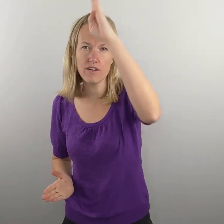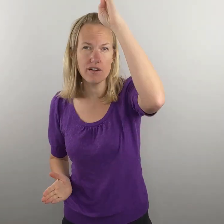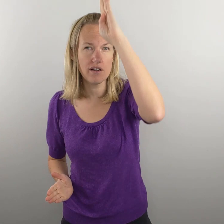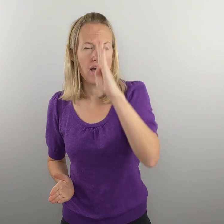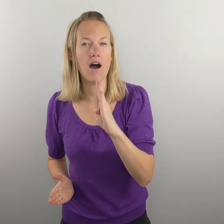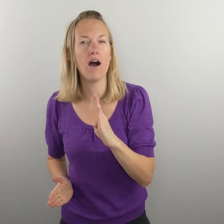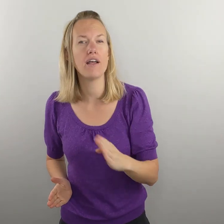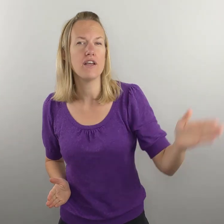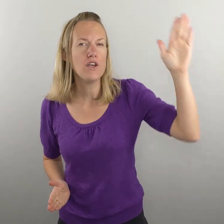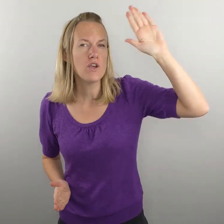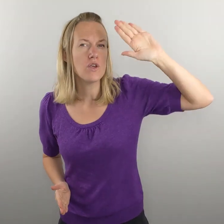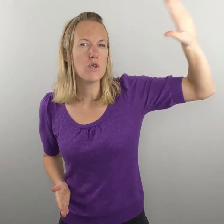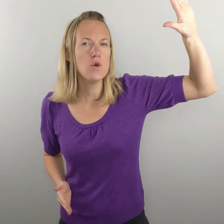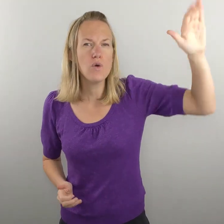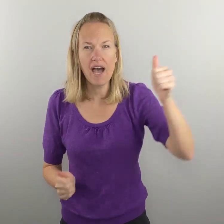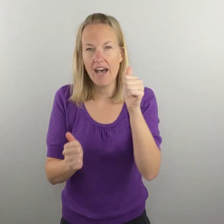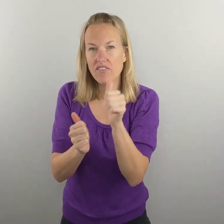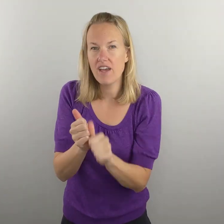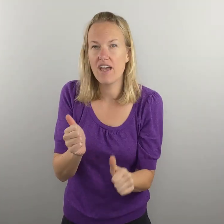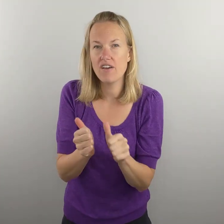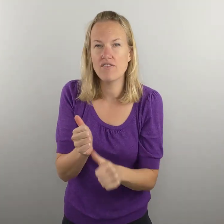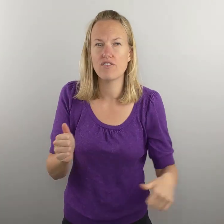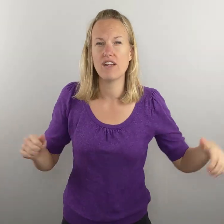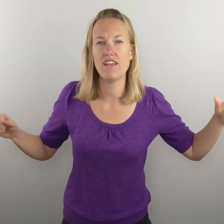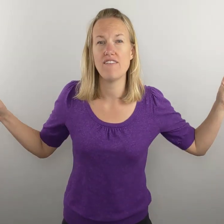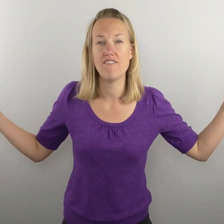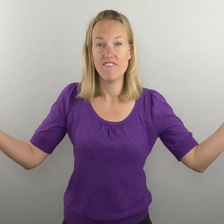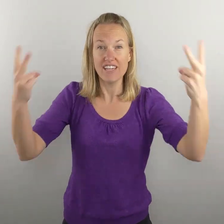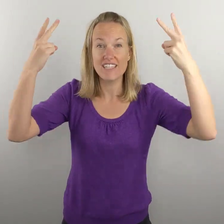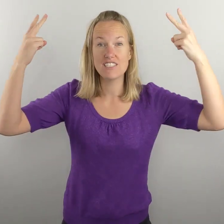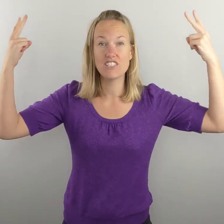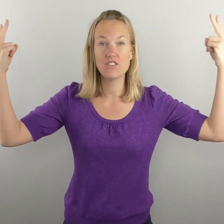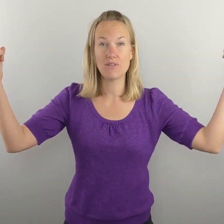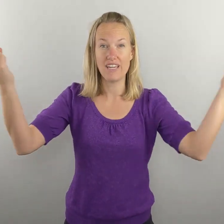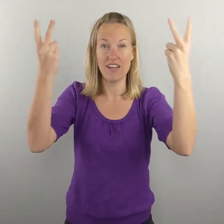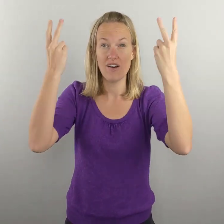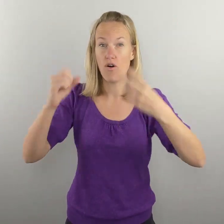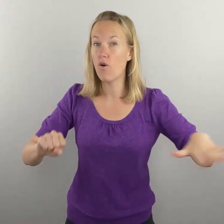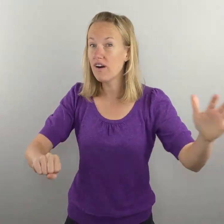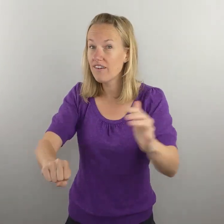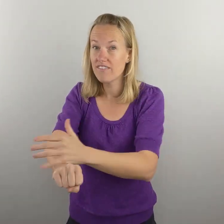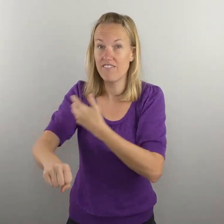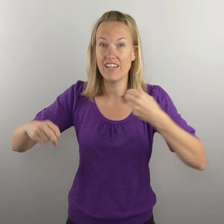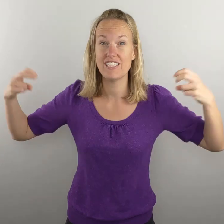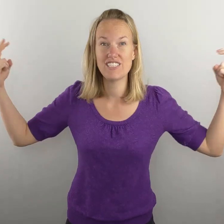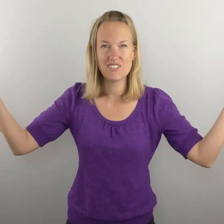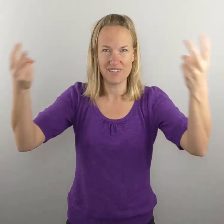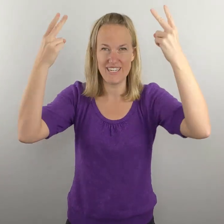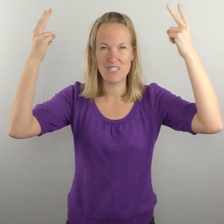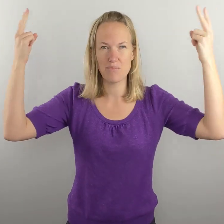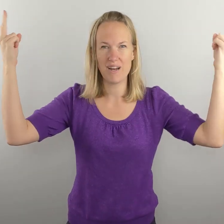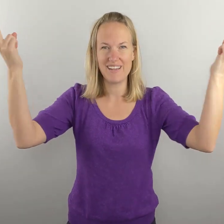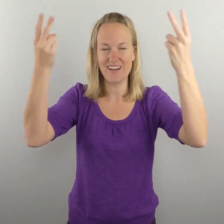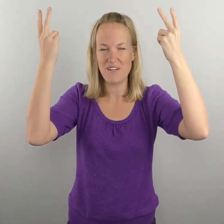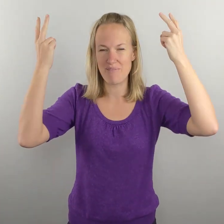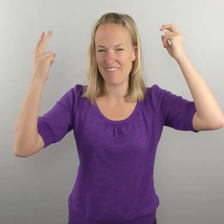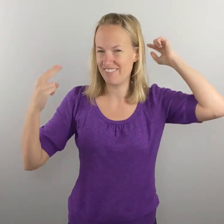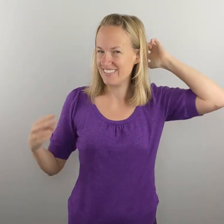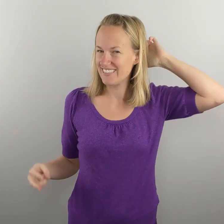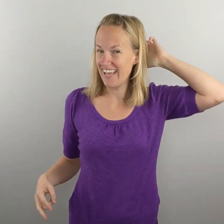failure, God. You have every victory or victory, depending on your preference, okay?